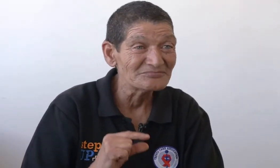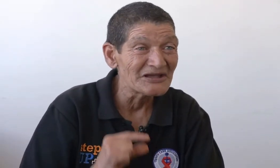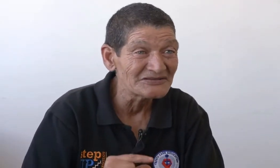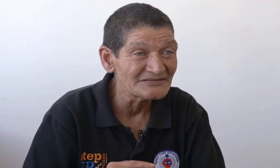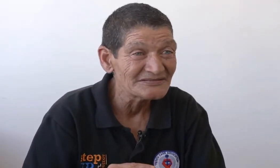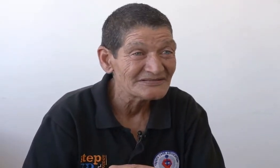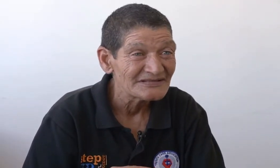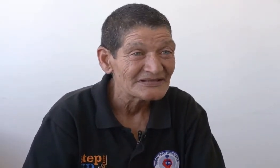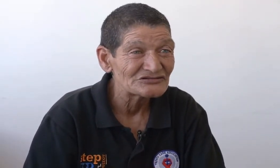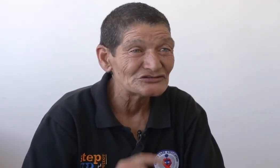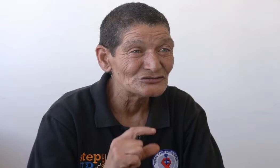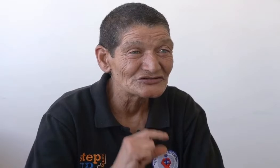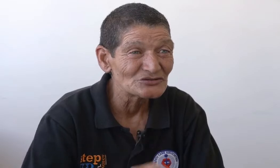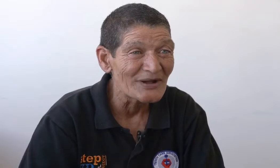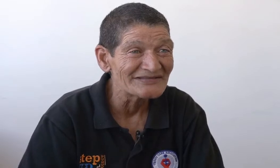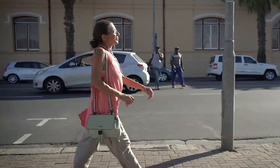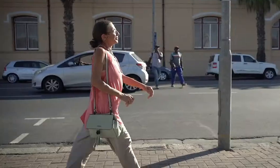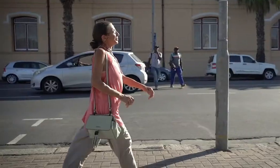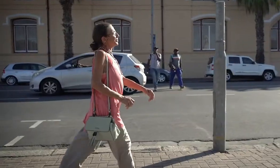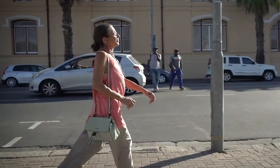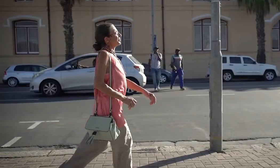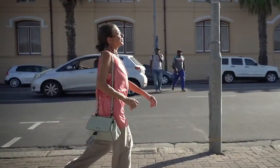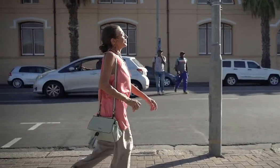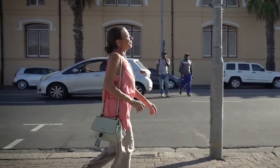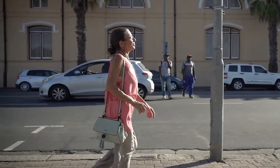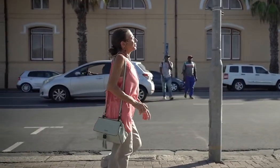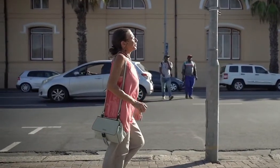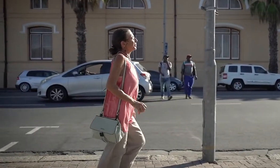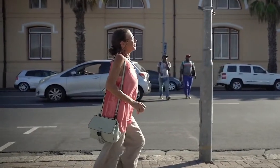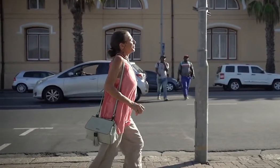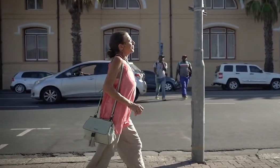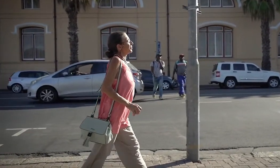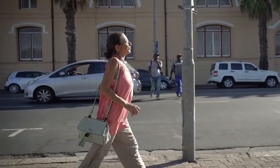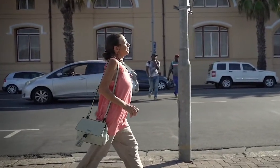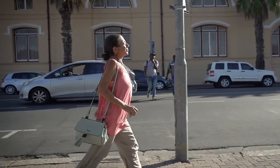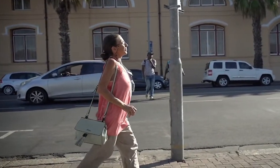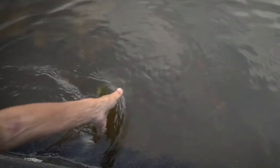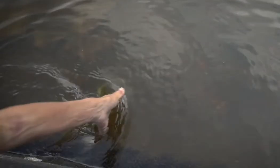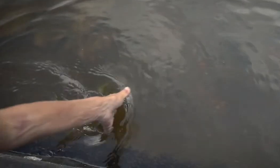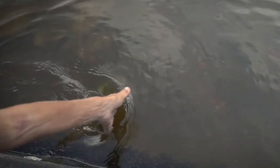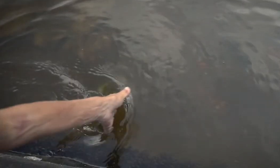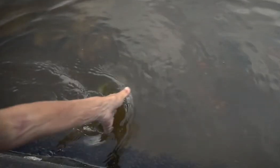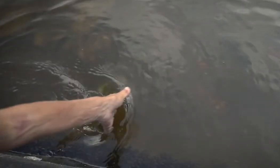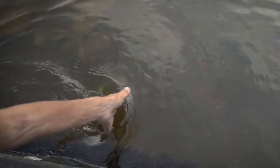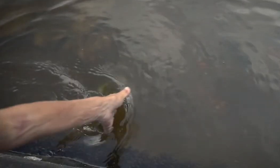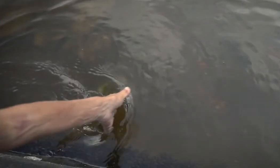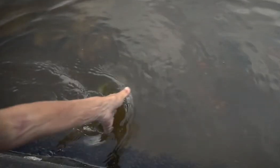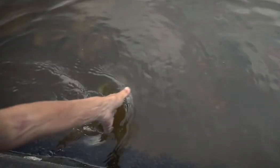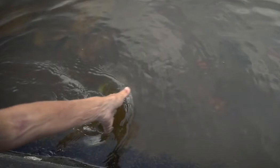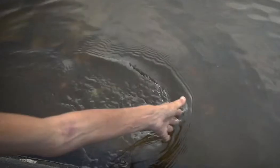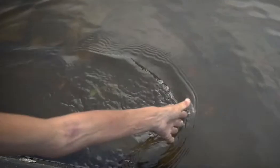that money, she uses it wisely. She's paying herself the fees.